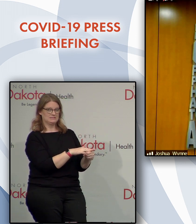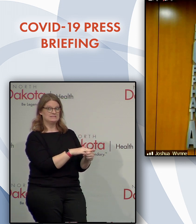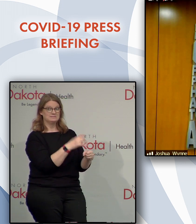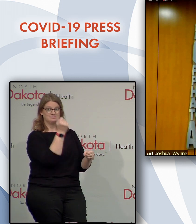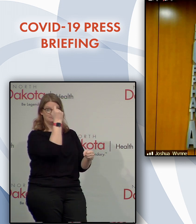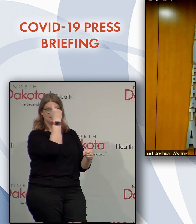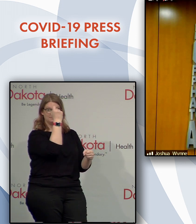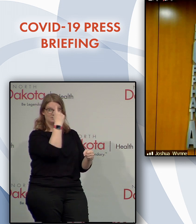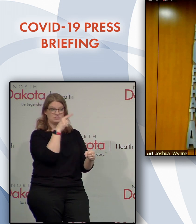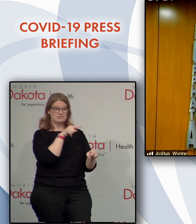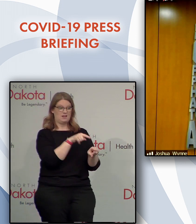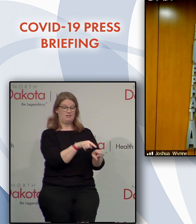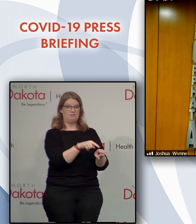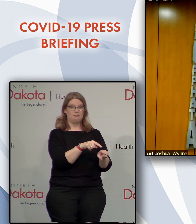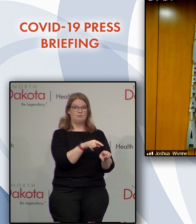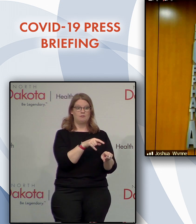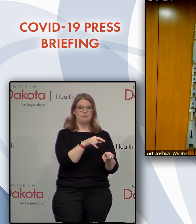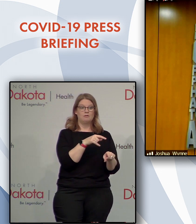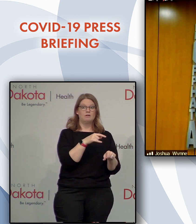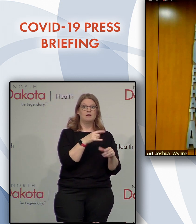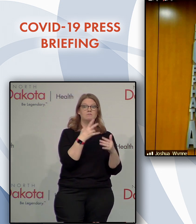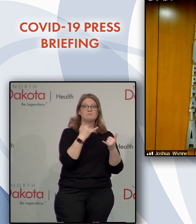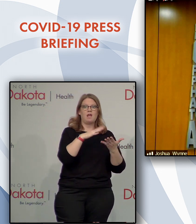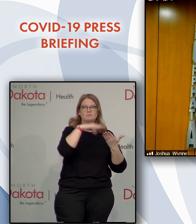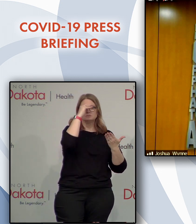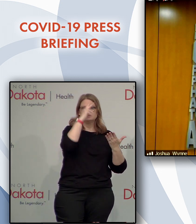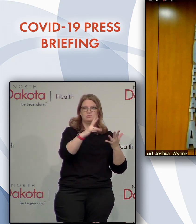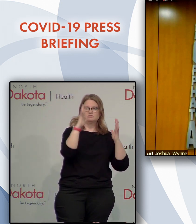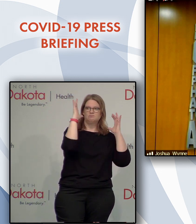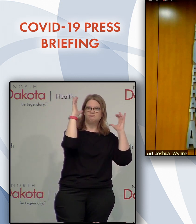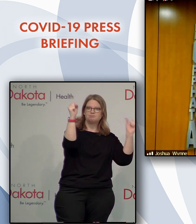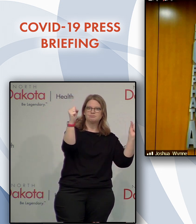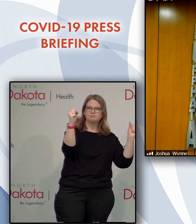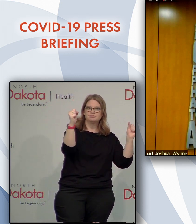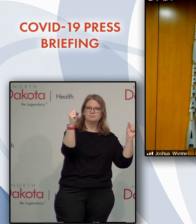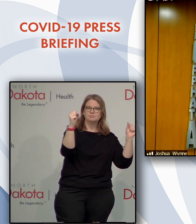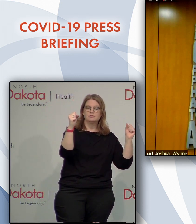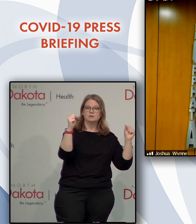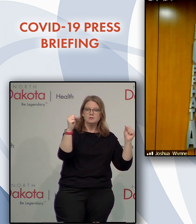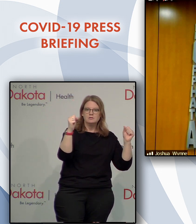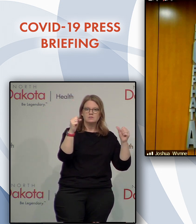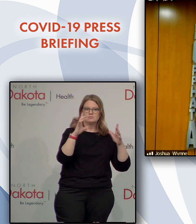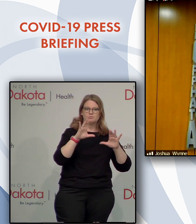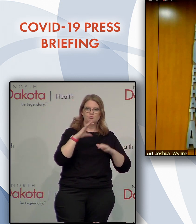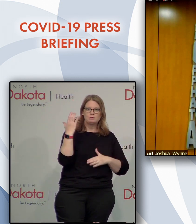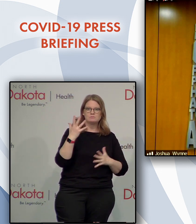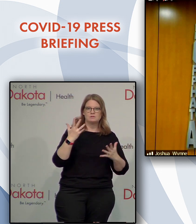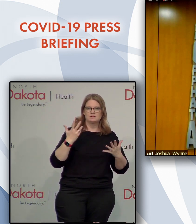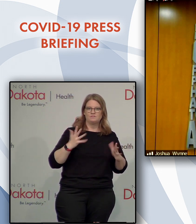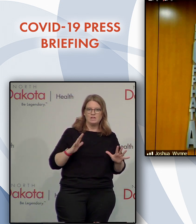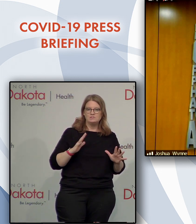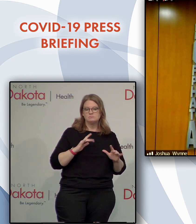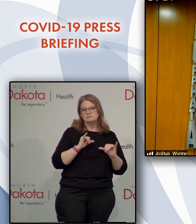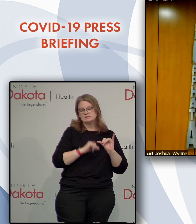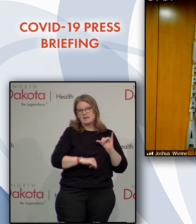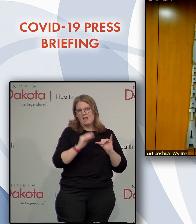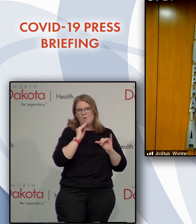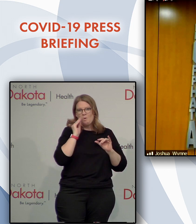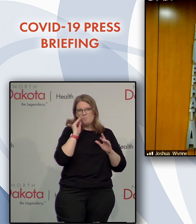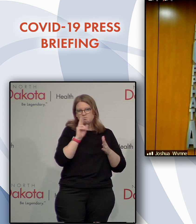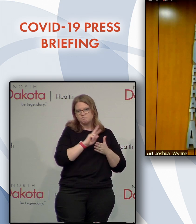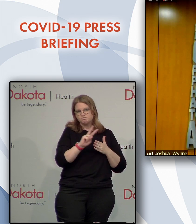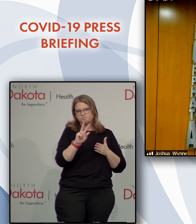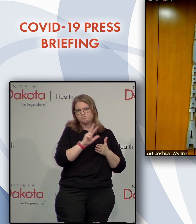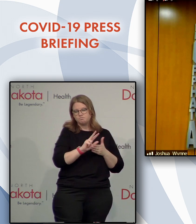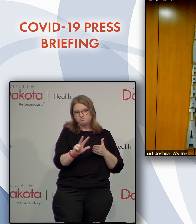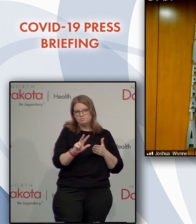an uptick after the holiday break as people come back from various locations. So